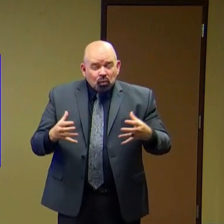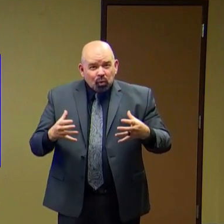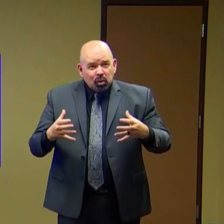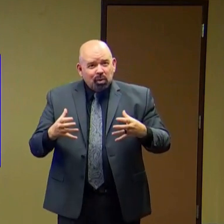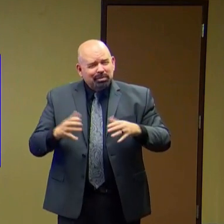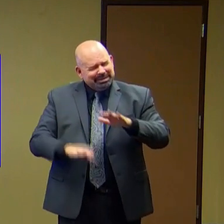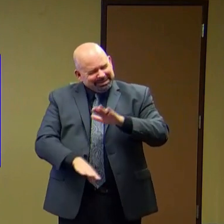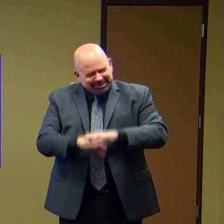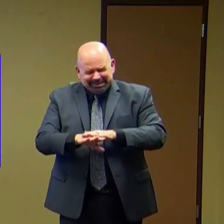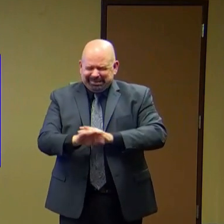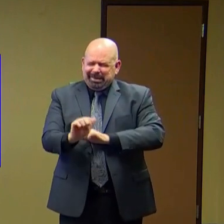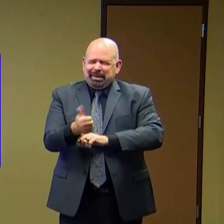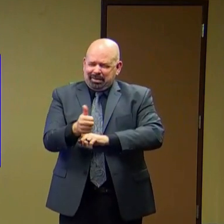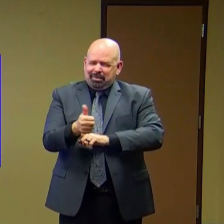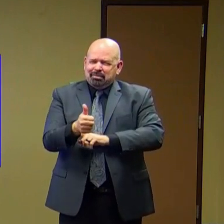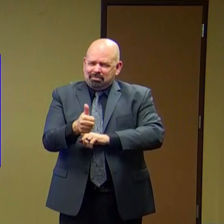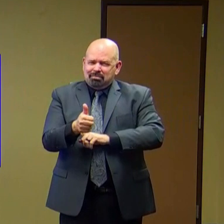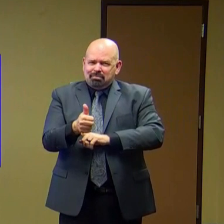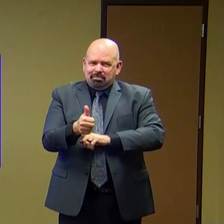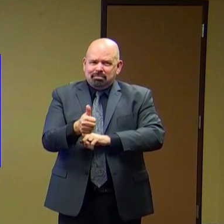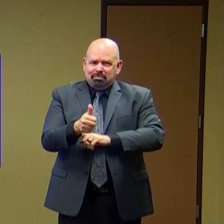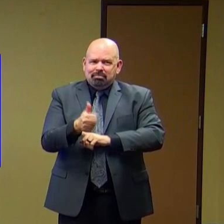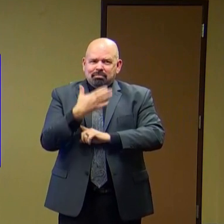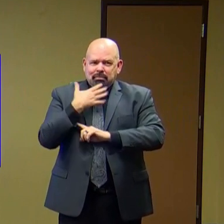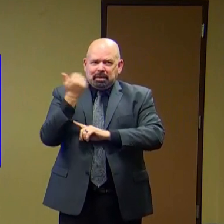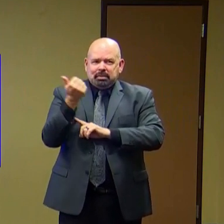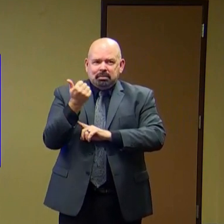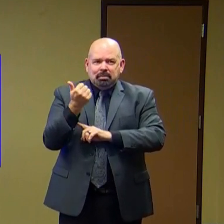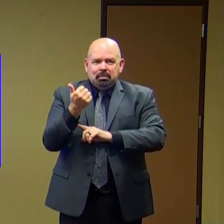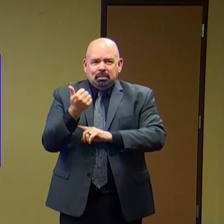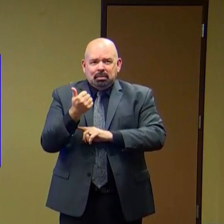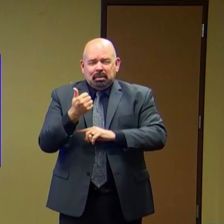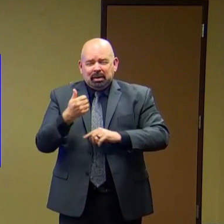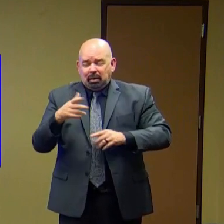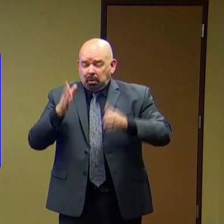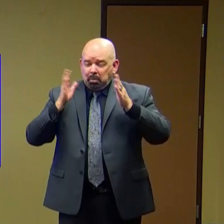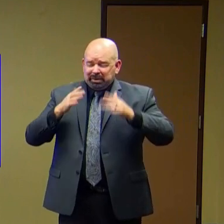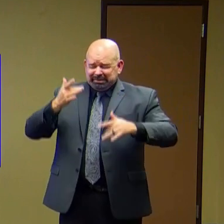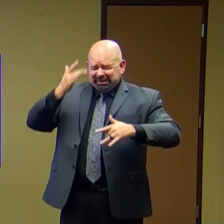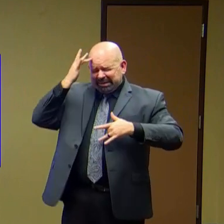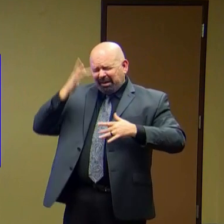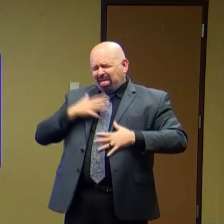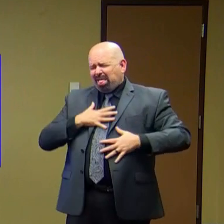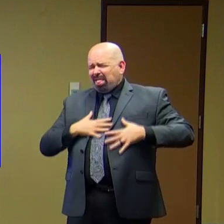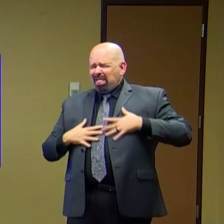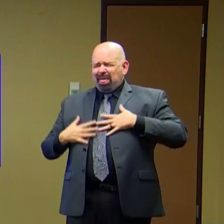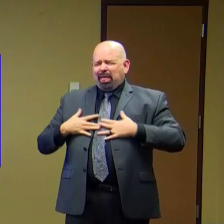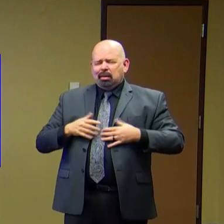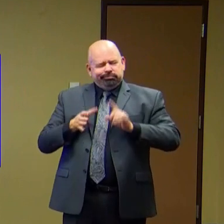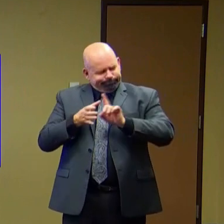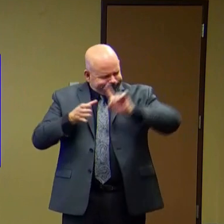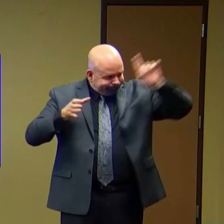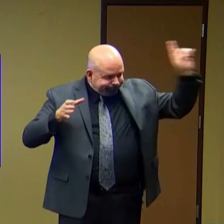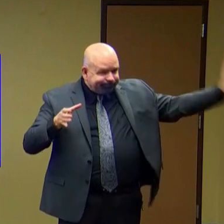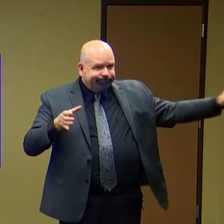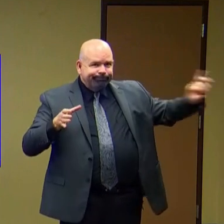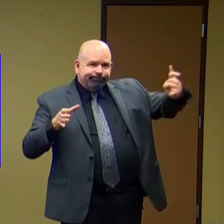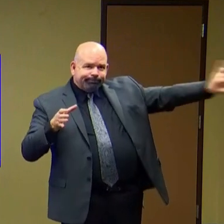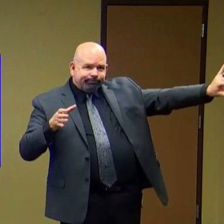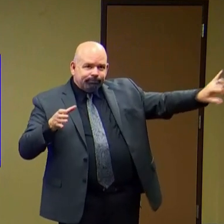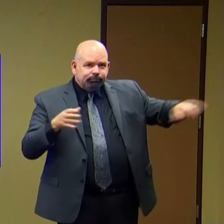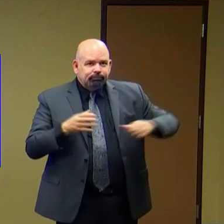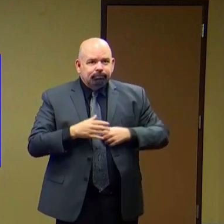with our numbers going up. High-risk individuals should be particularly careful about getting around other